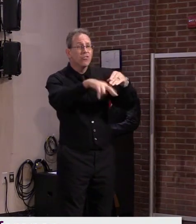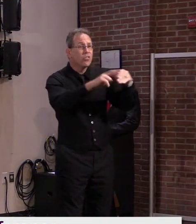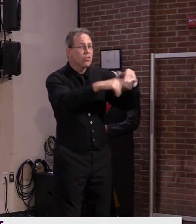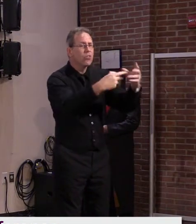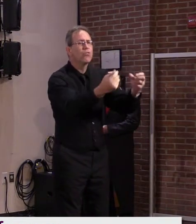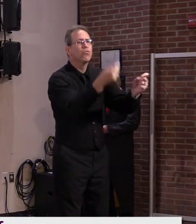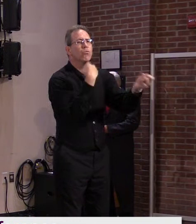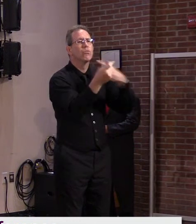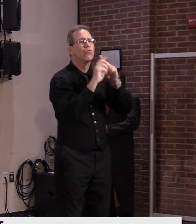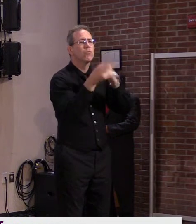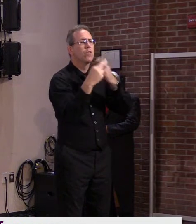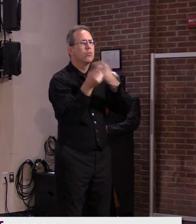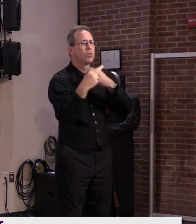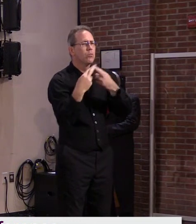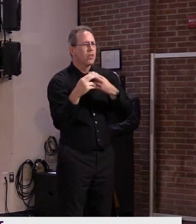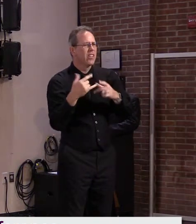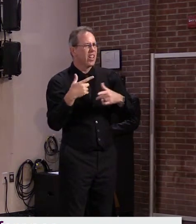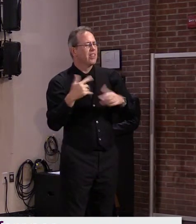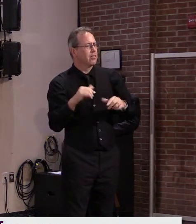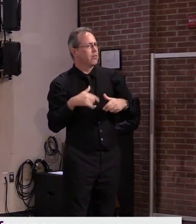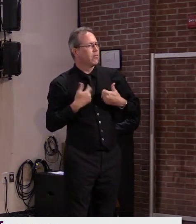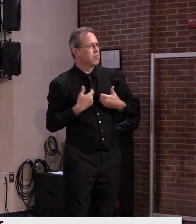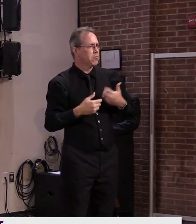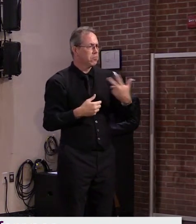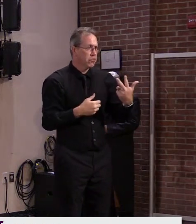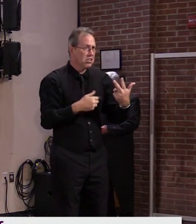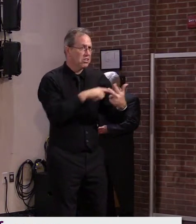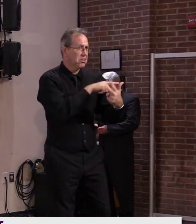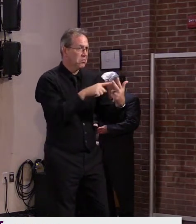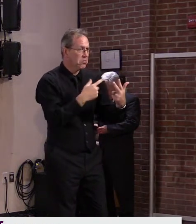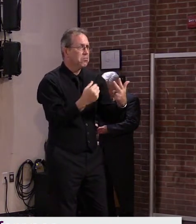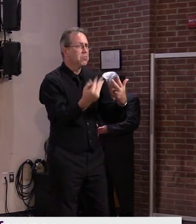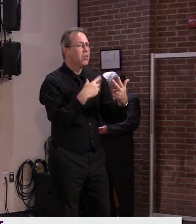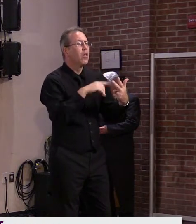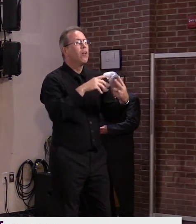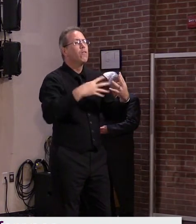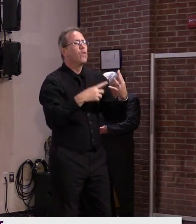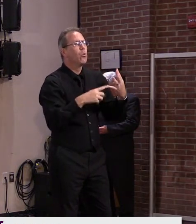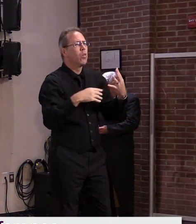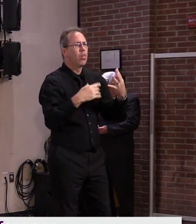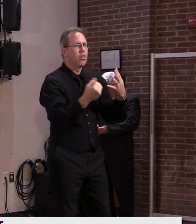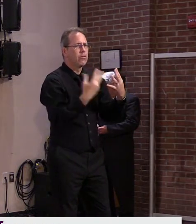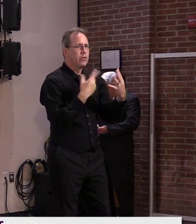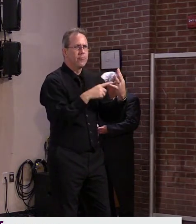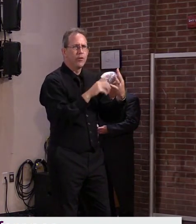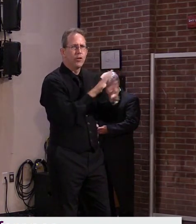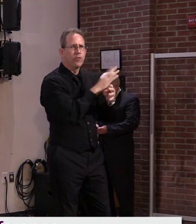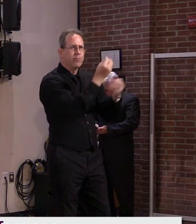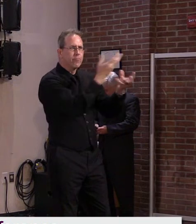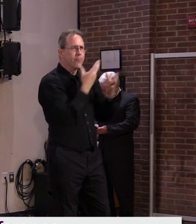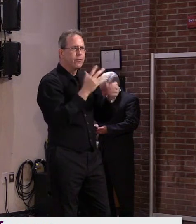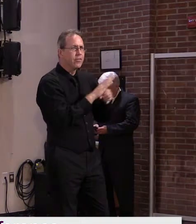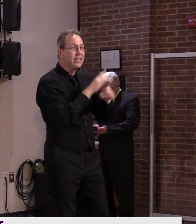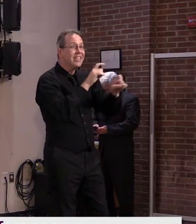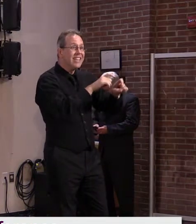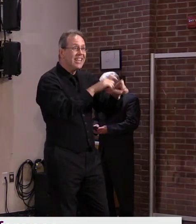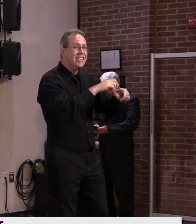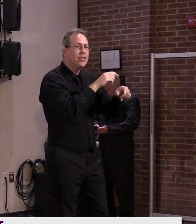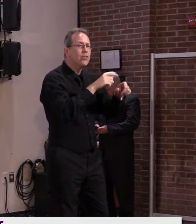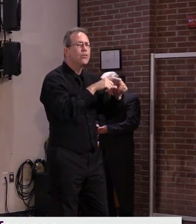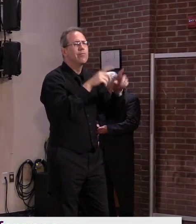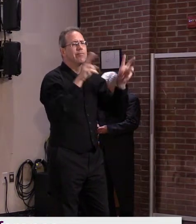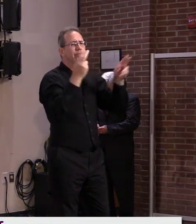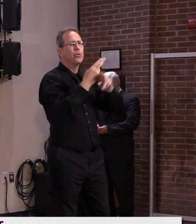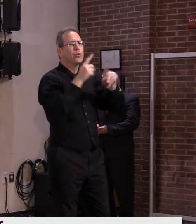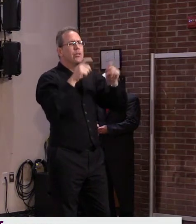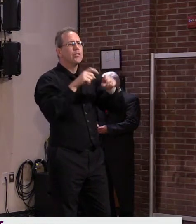ongoing. The big one where I don't have as much concrete information is on the test to stay. You know, we were announcing that today. We're meeting again